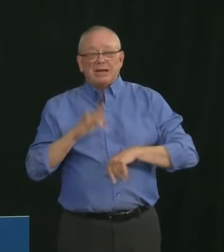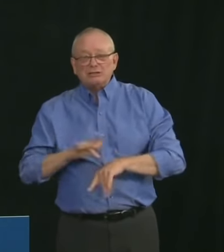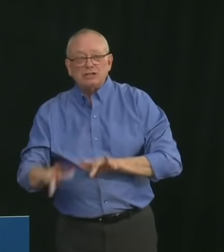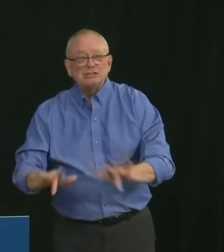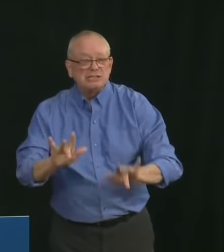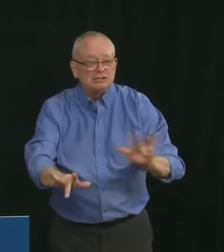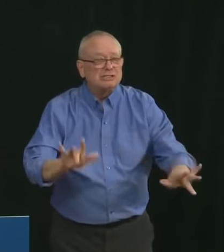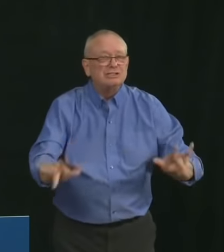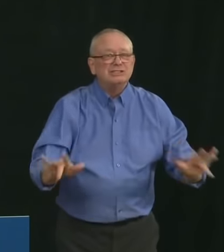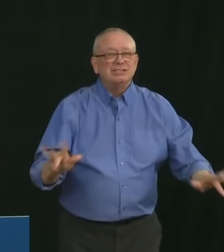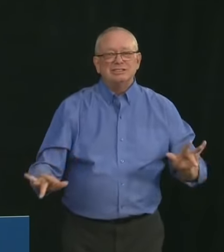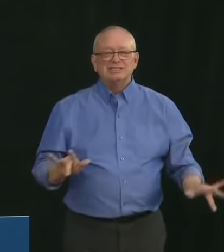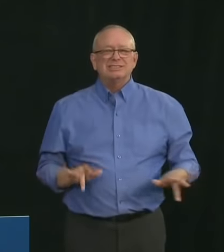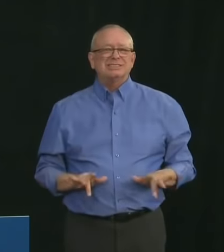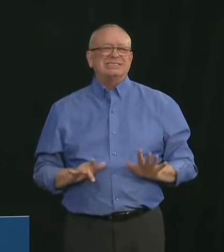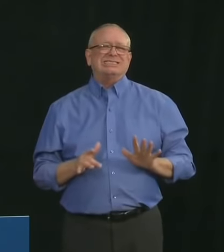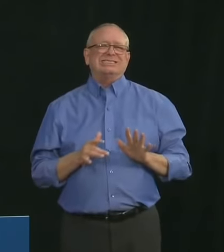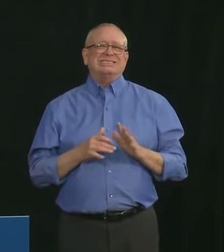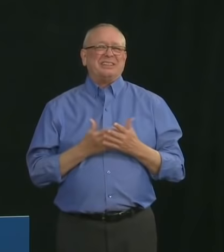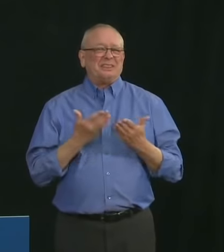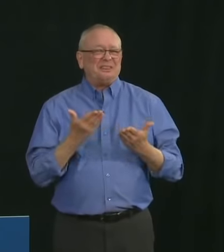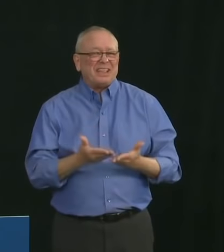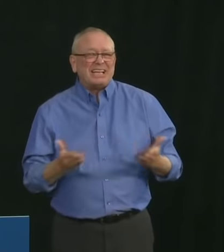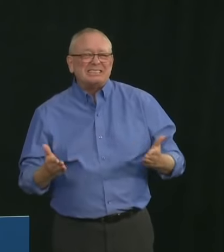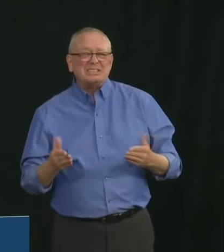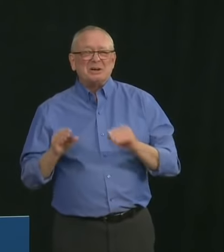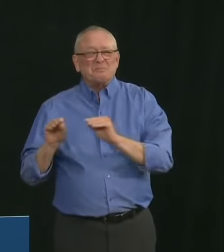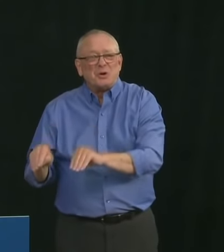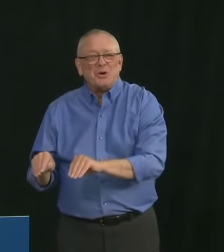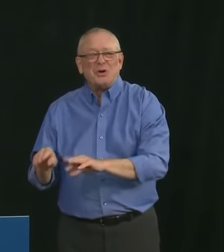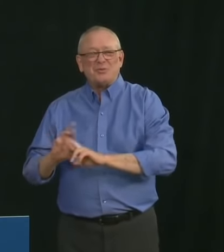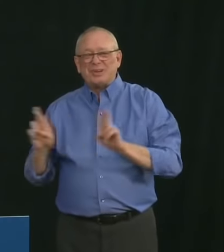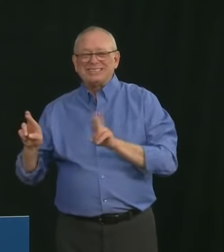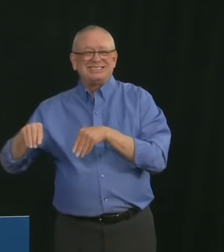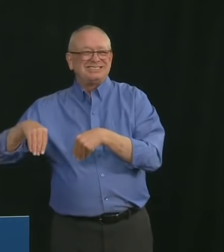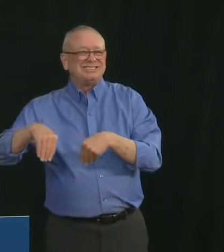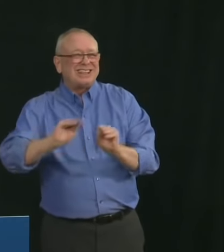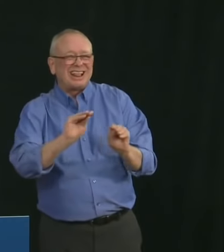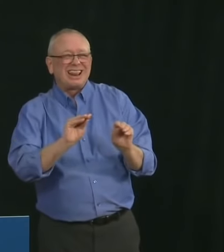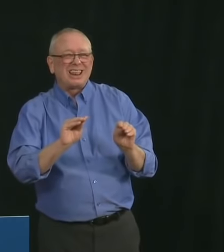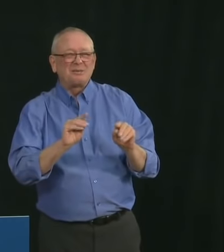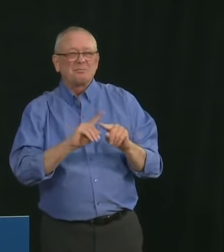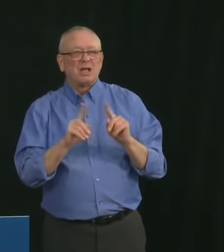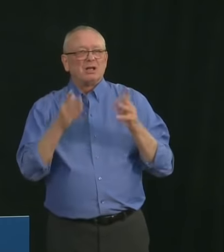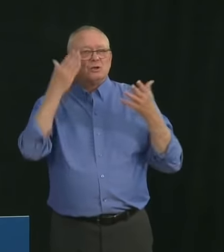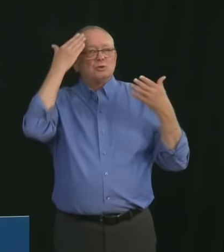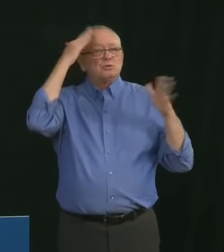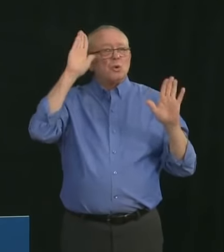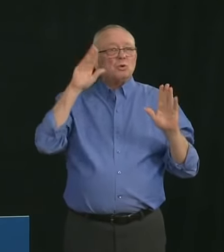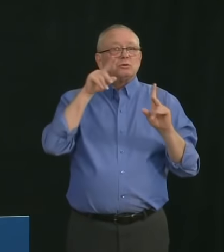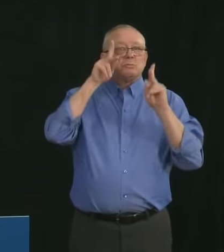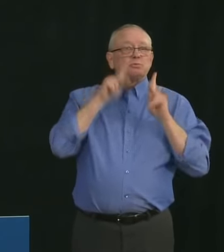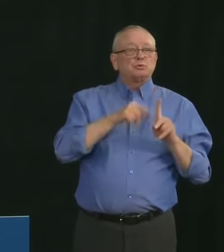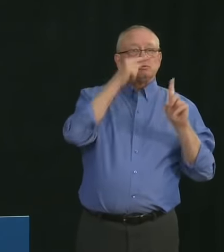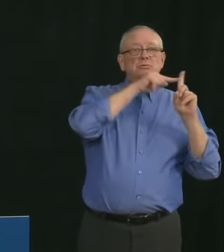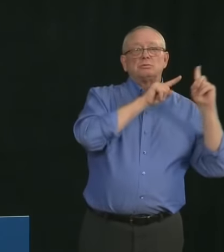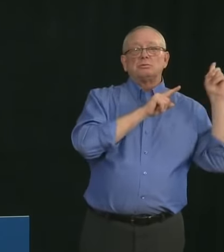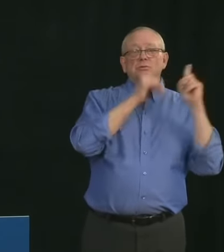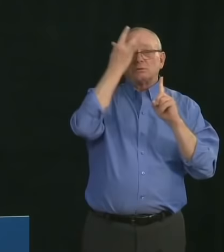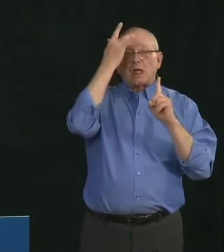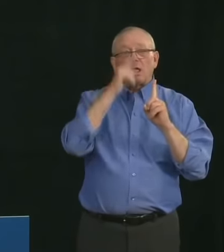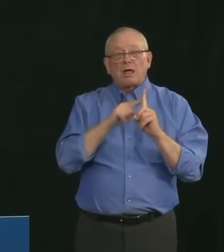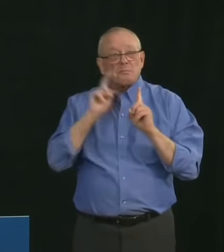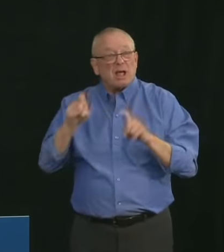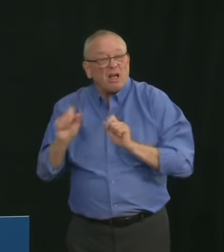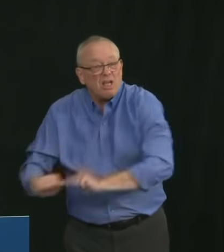their belongings out on tables, they're wanting to sell them. It's unclear if they would have had the opportunity to disinfect